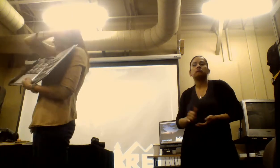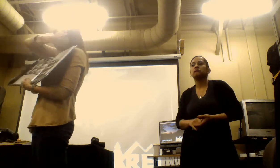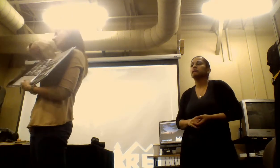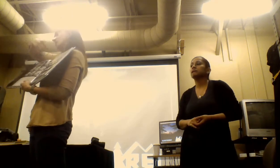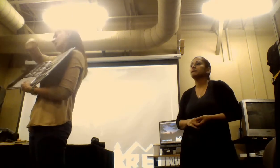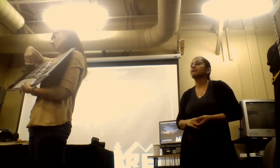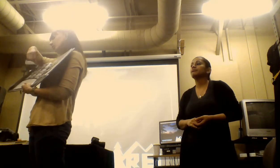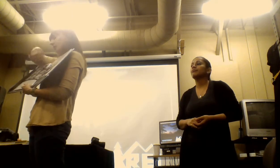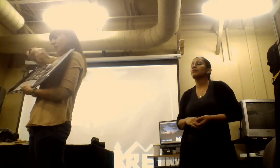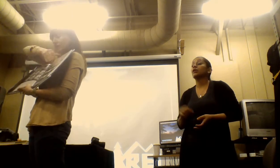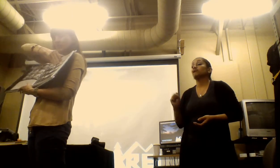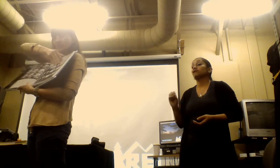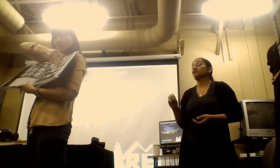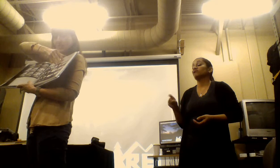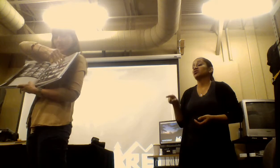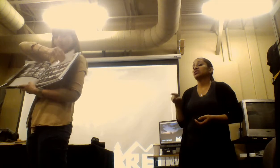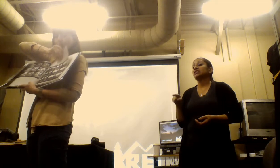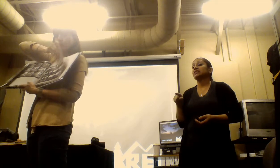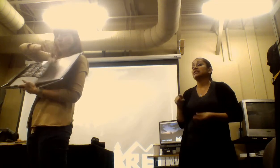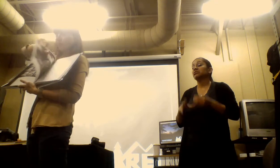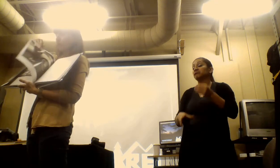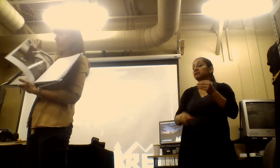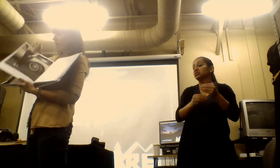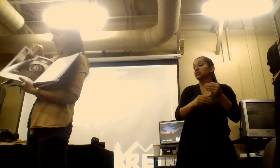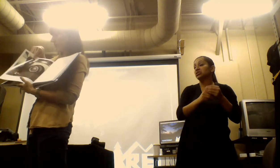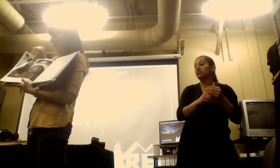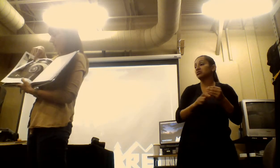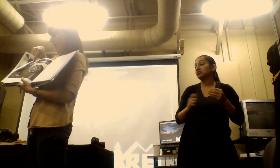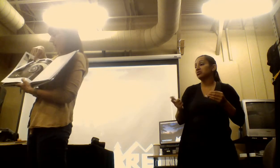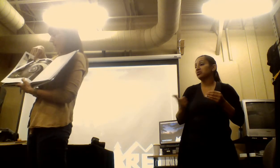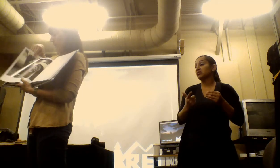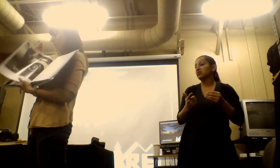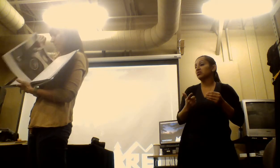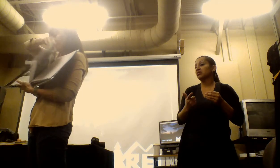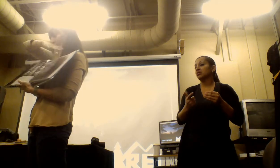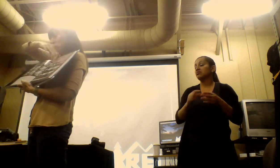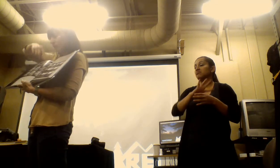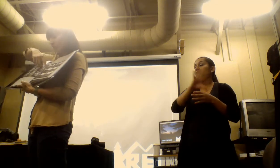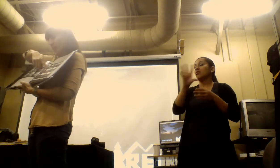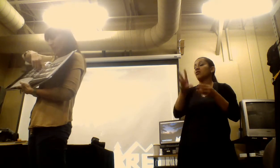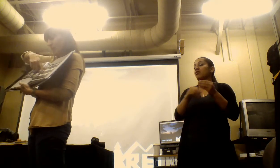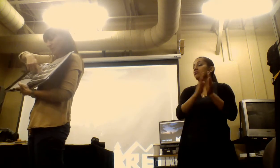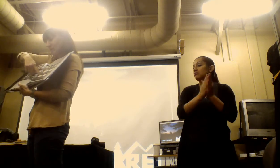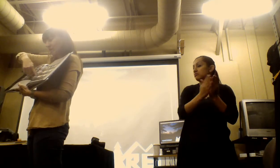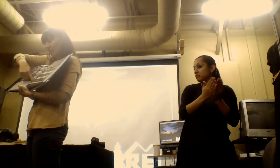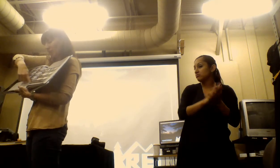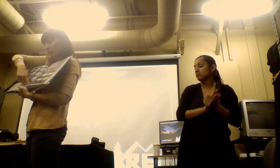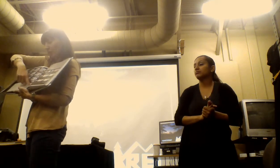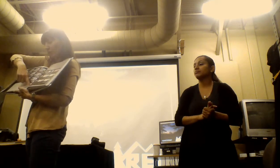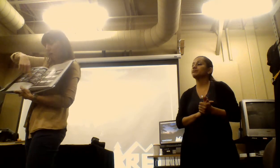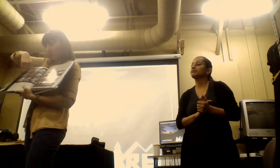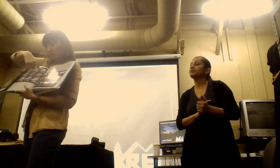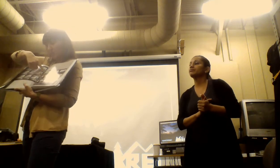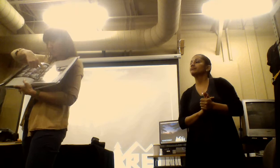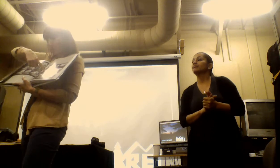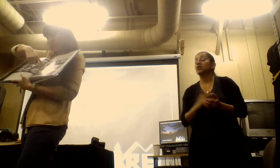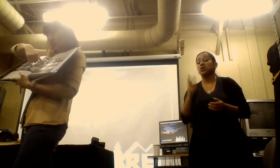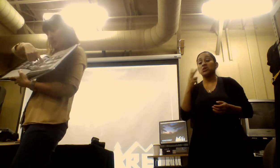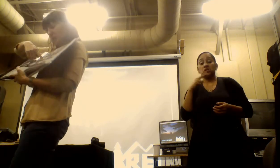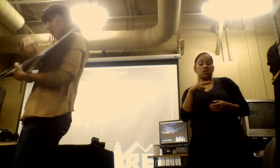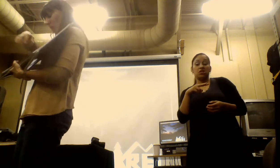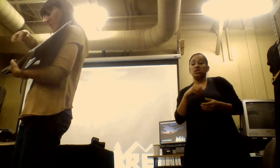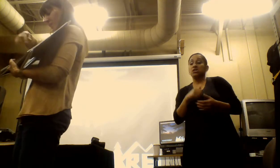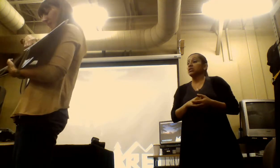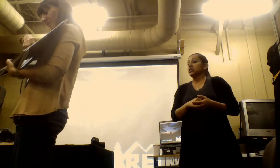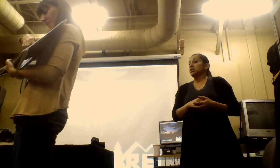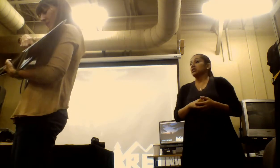So he included these throughout the book. where you can see, you know, how he walked up to this person and